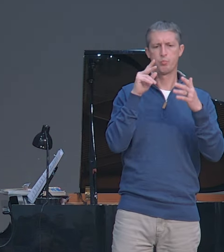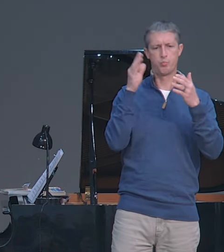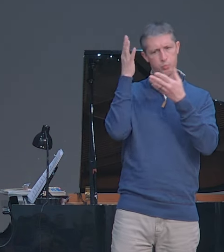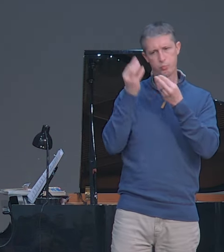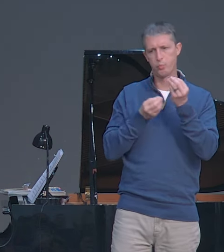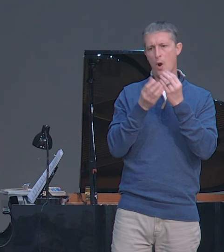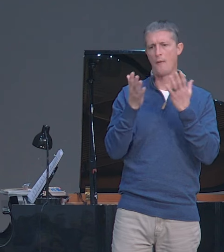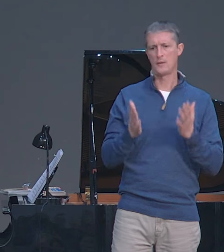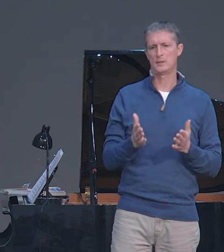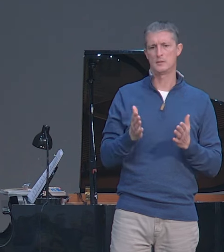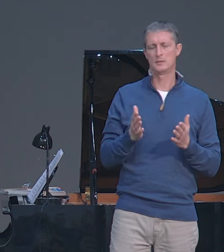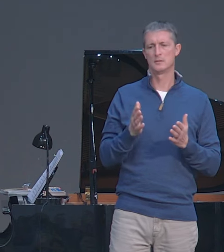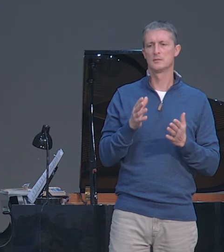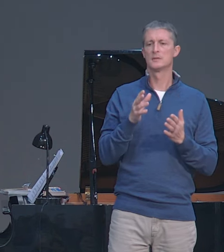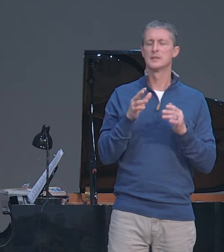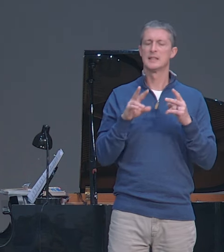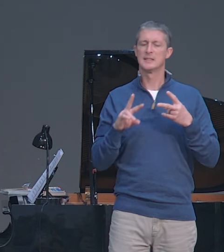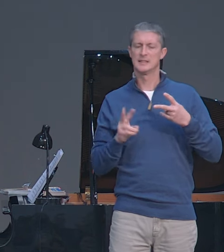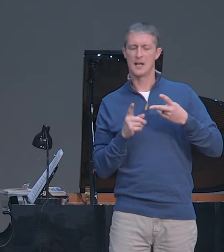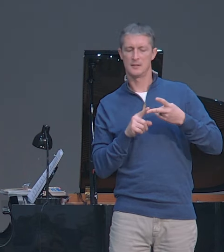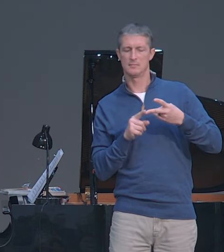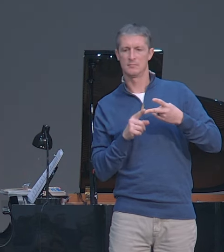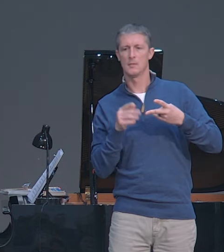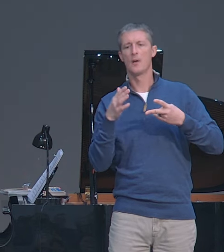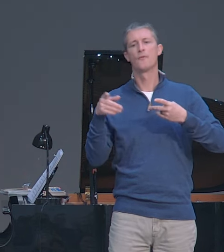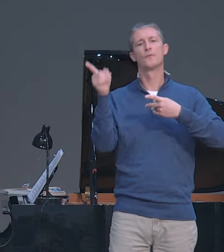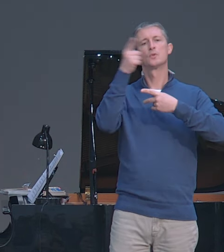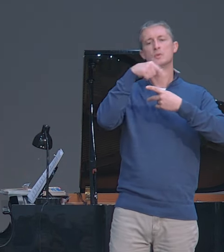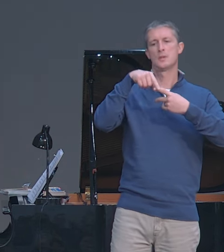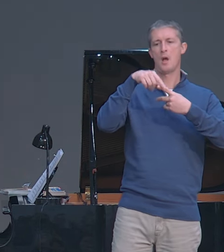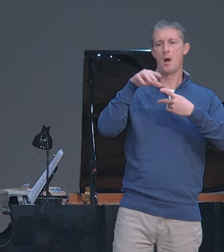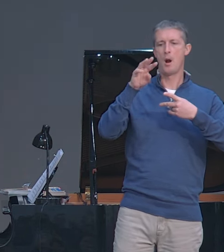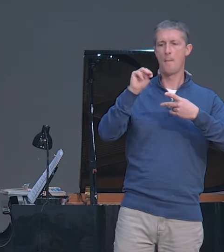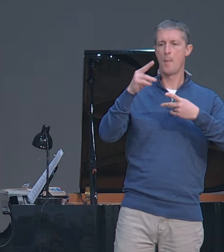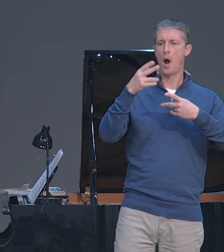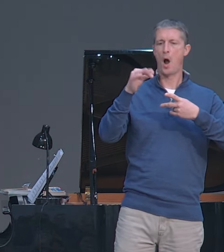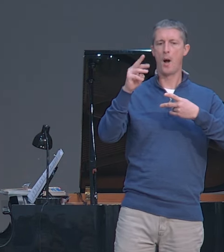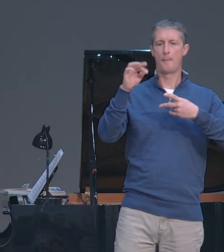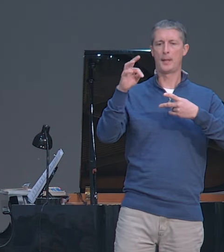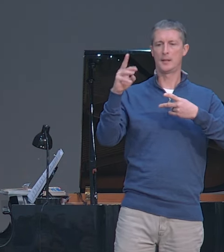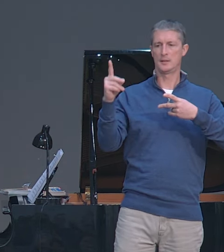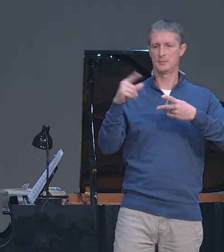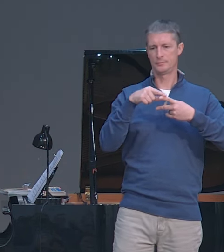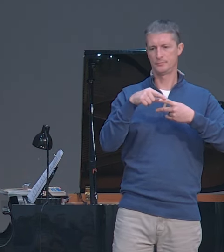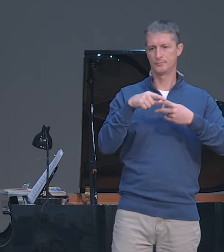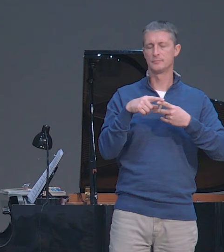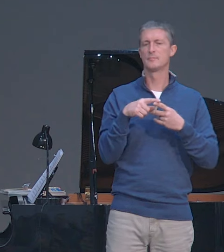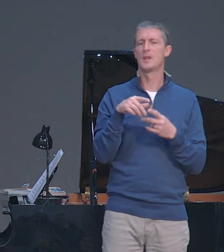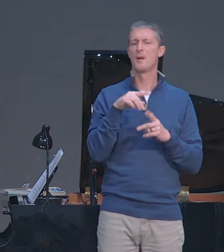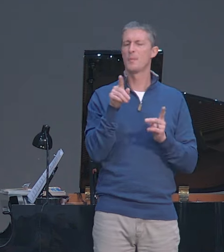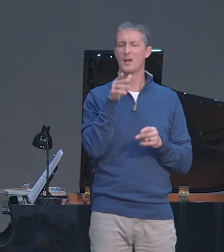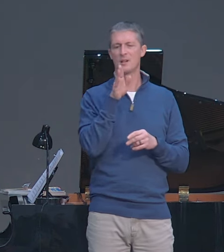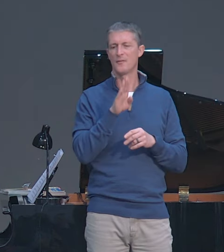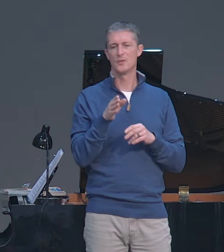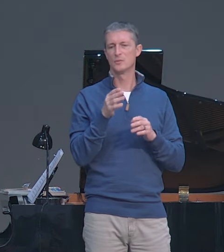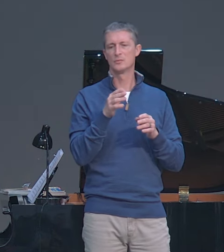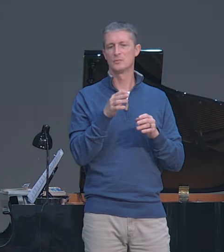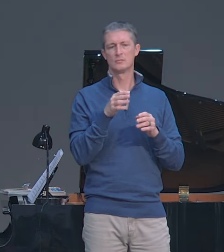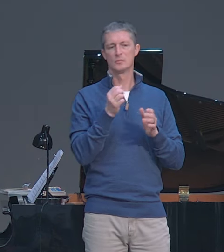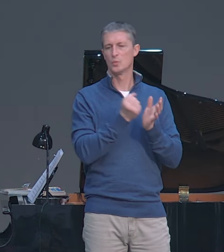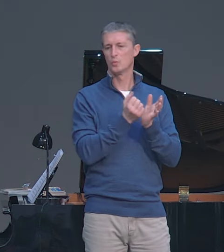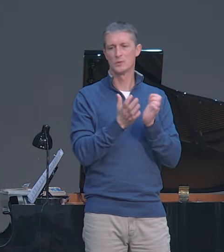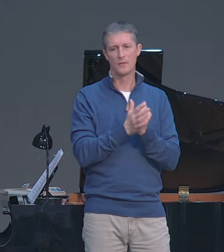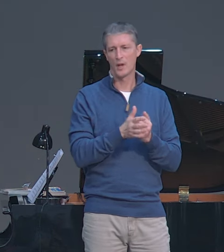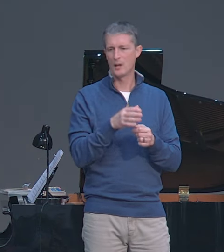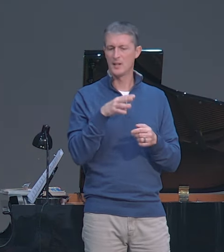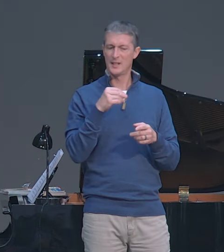and he never was crucified. Even many mainline Christian denominations teach that Jesus was a